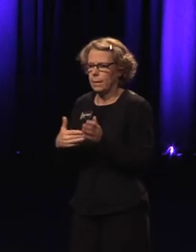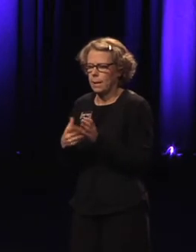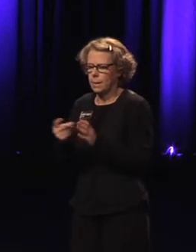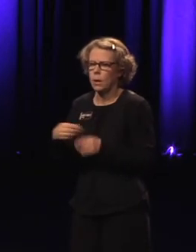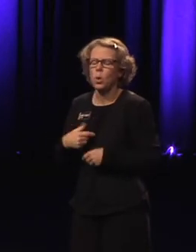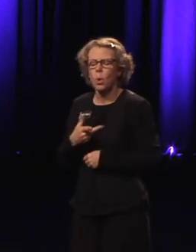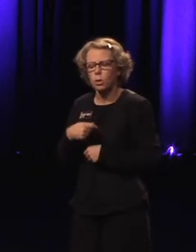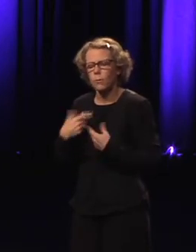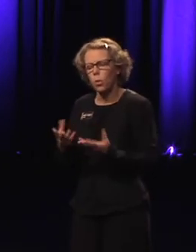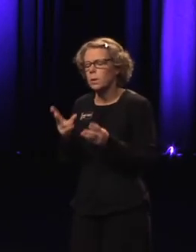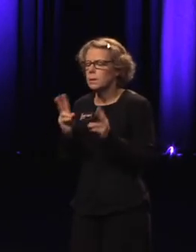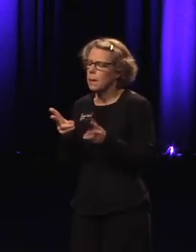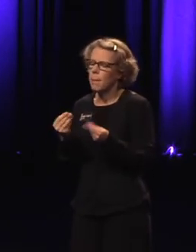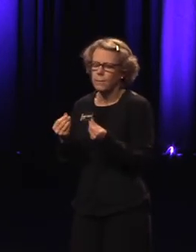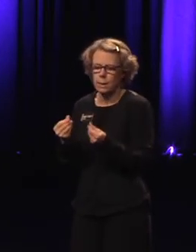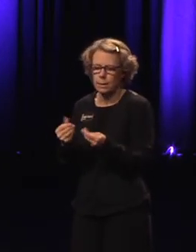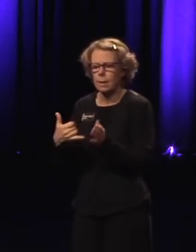quality of services.